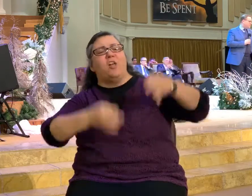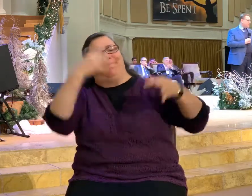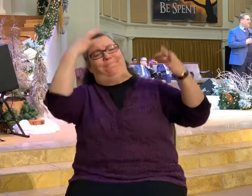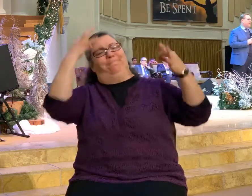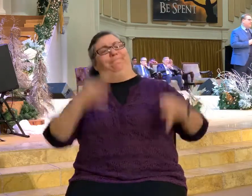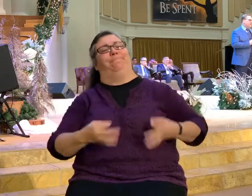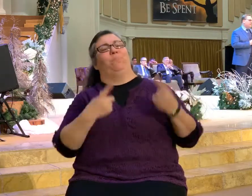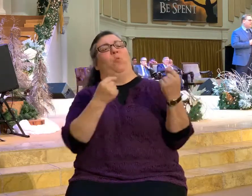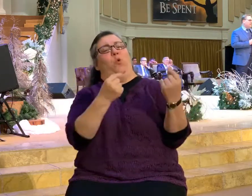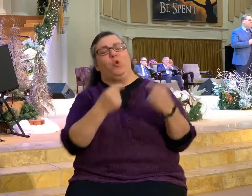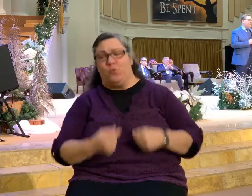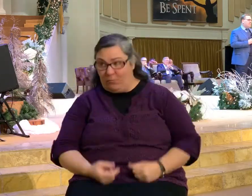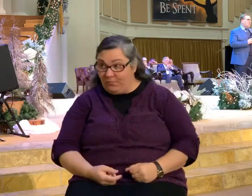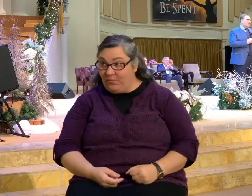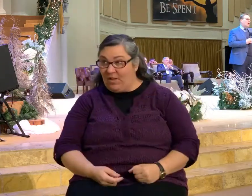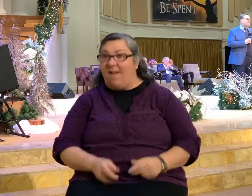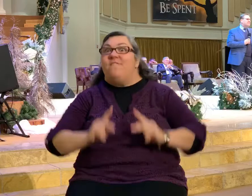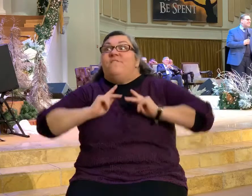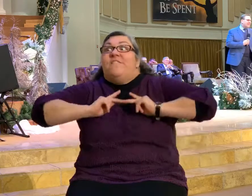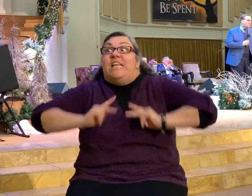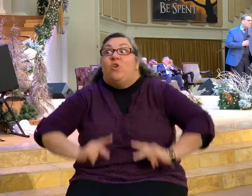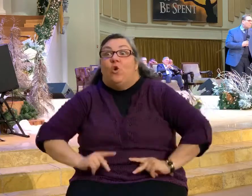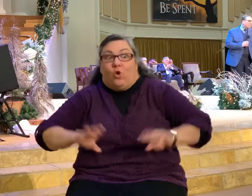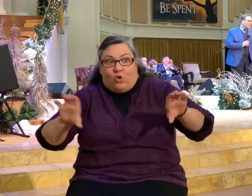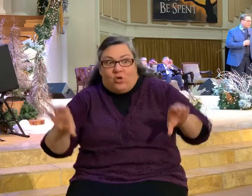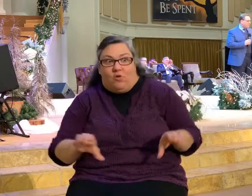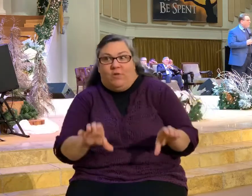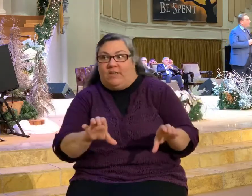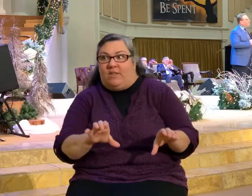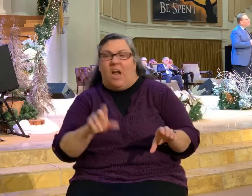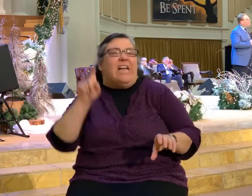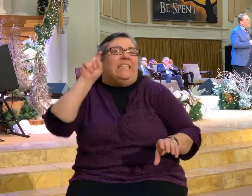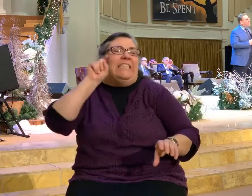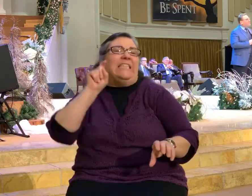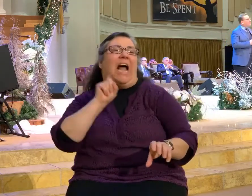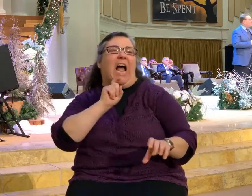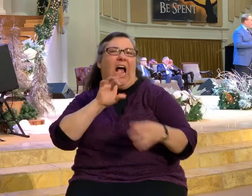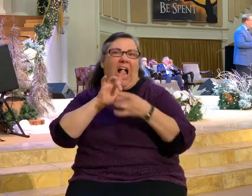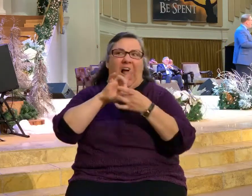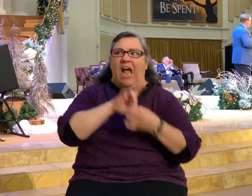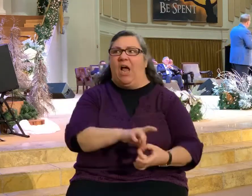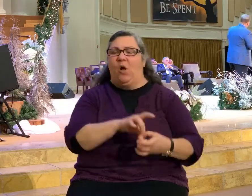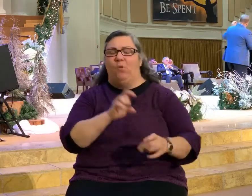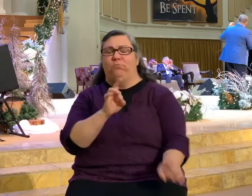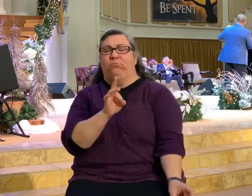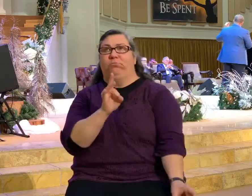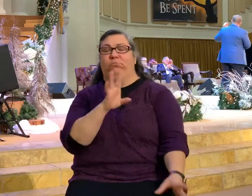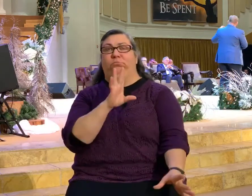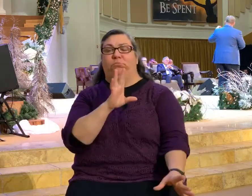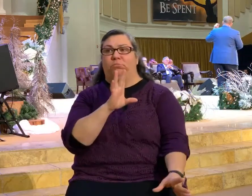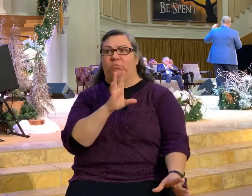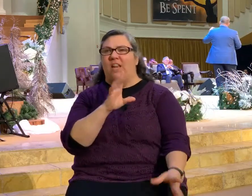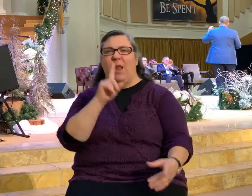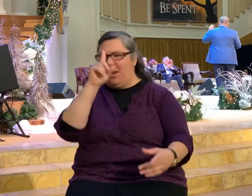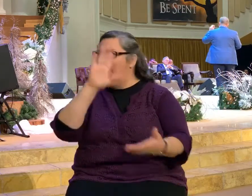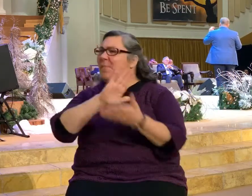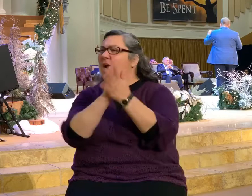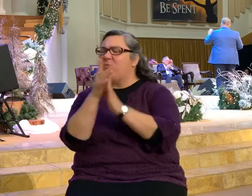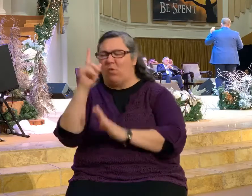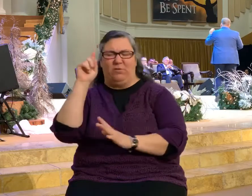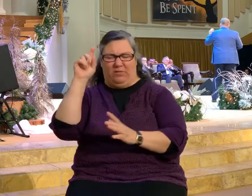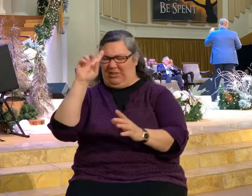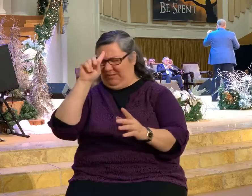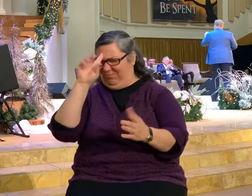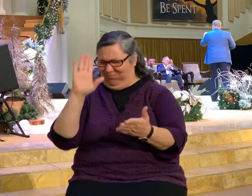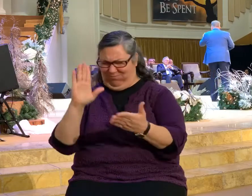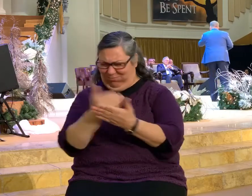them physically that were of sexual perversion that would boggle your mind. They got so perverted they brushed their